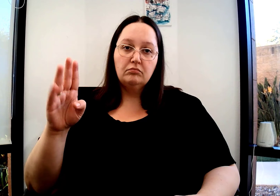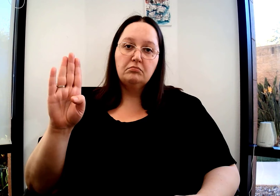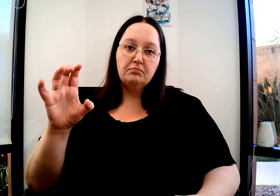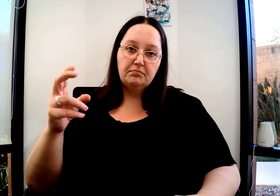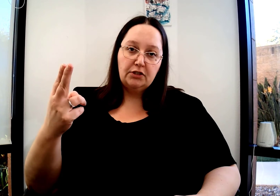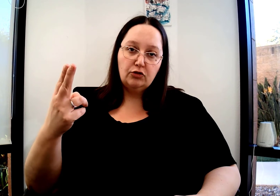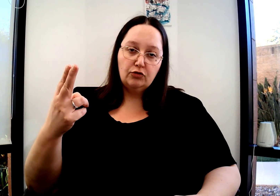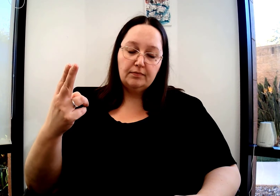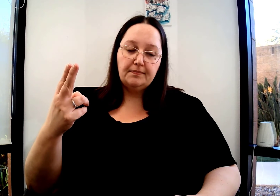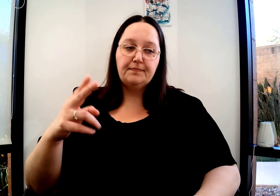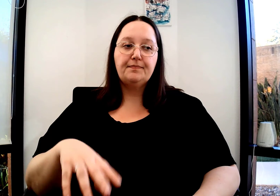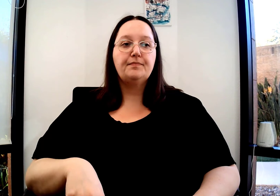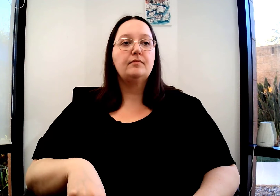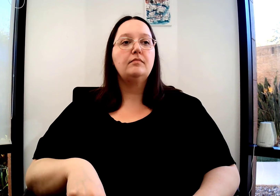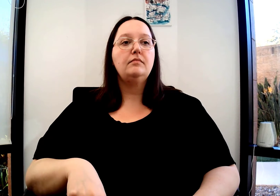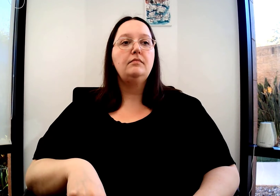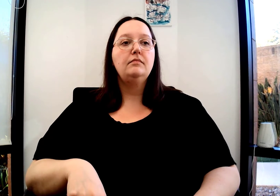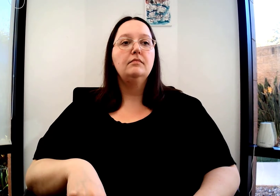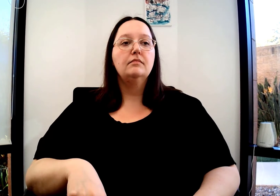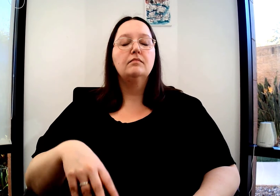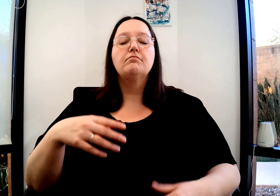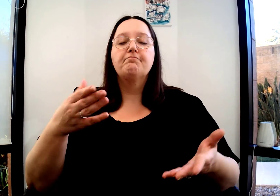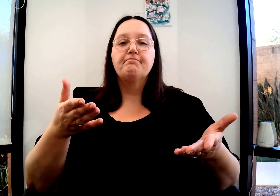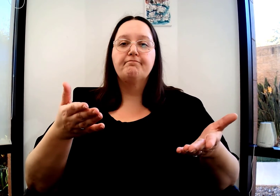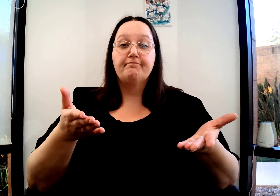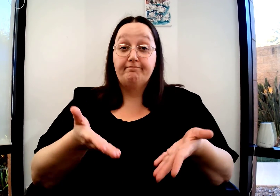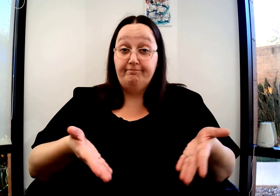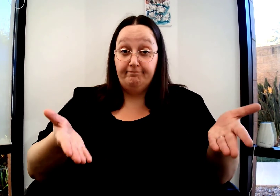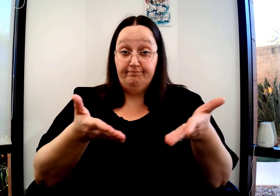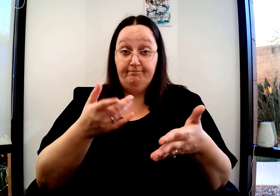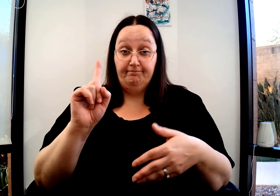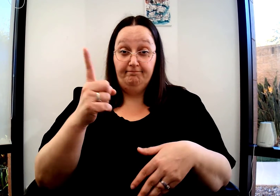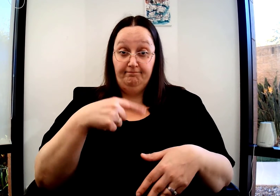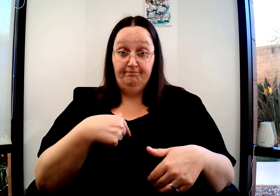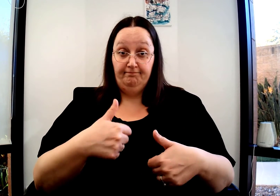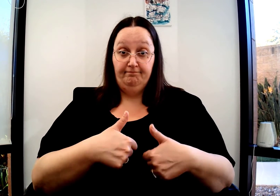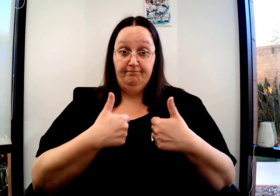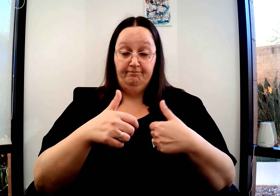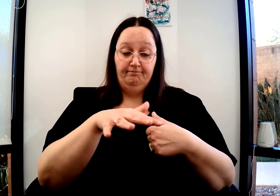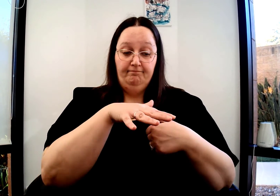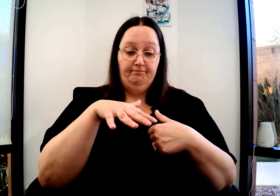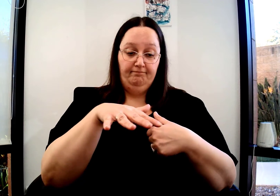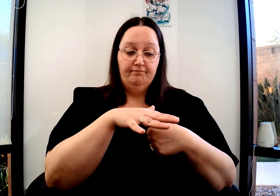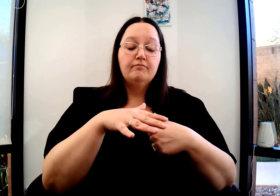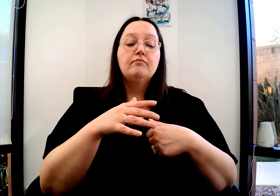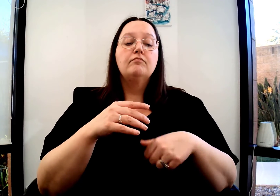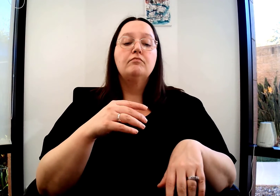around areas that have no beaches. Now here where I live,